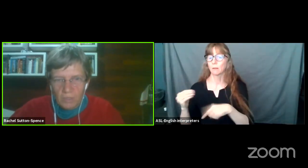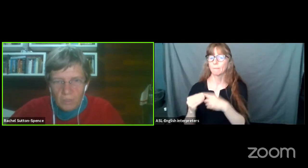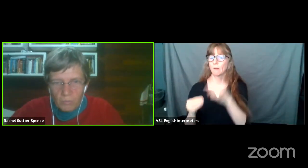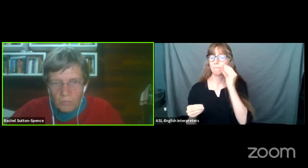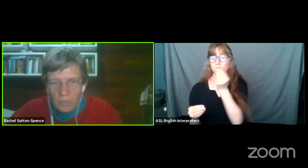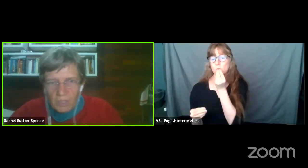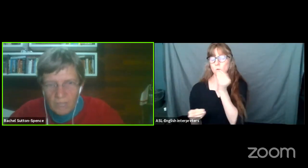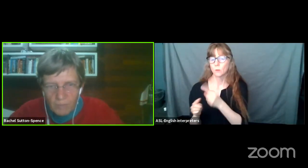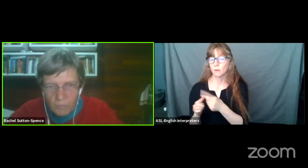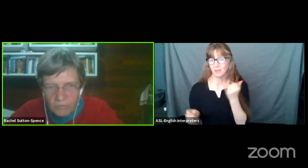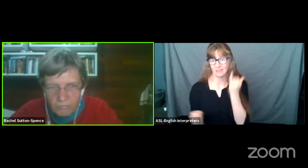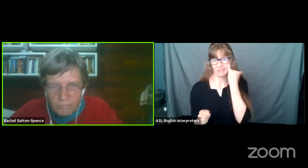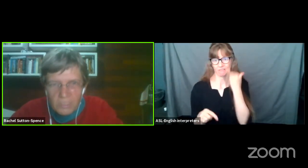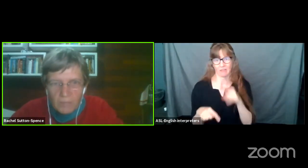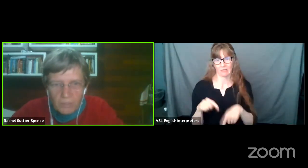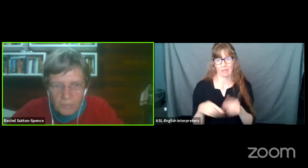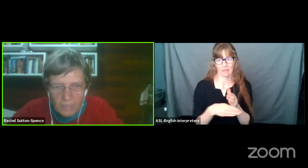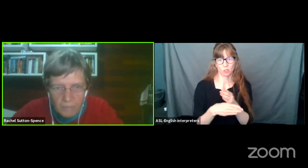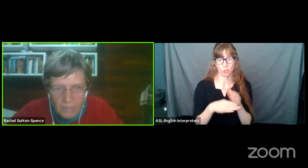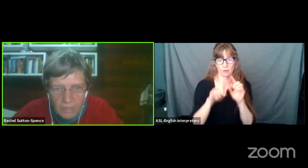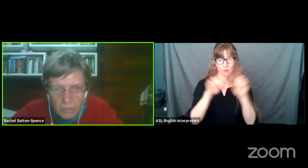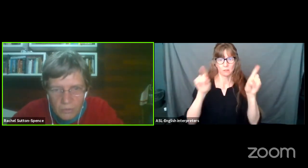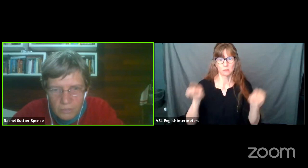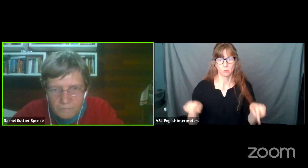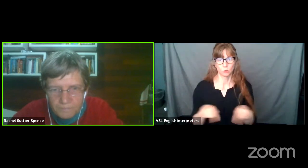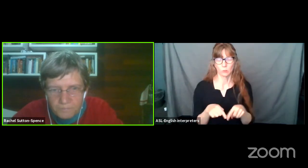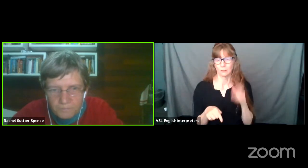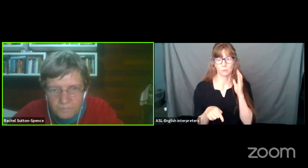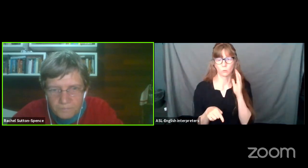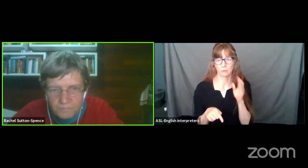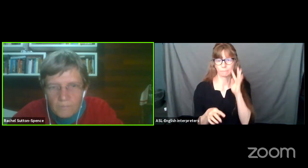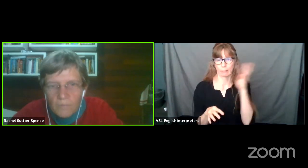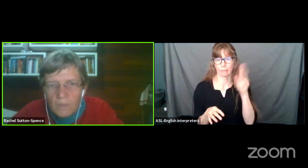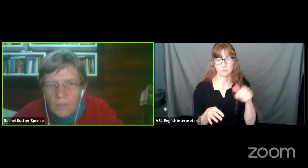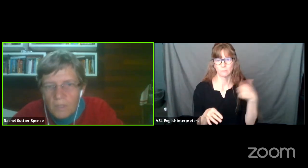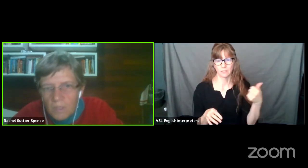work, I'll come up with some other plan, but here goes.